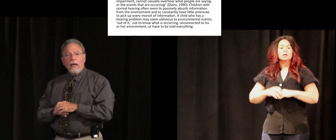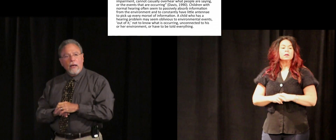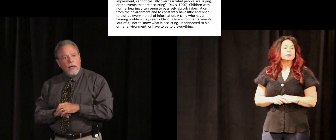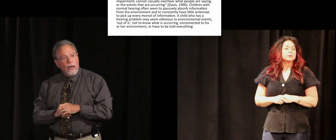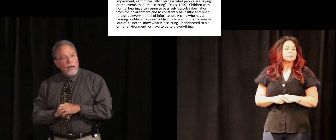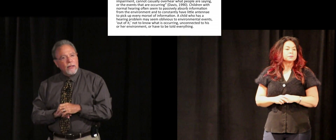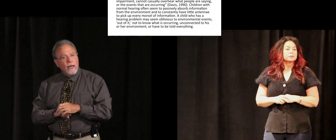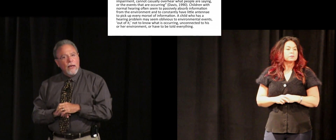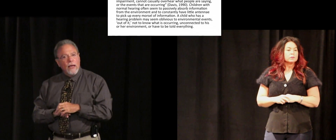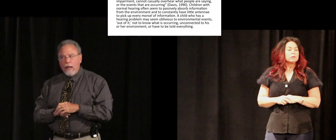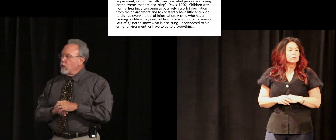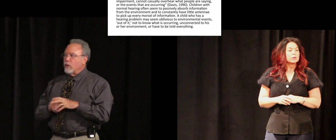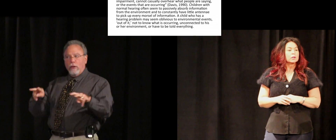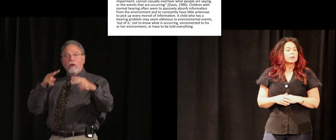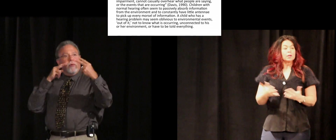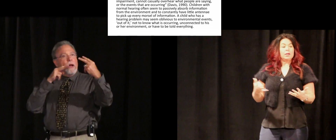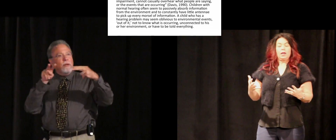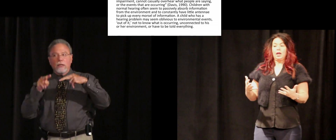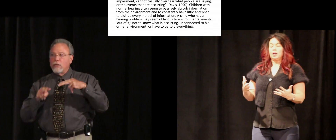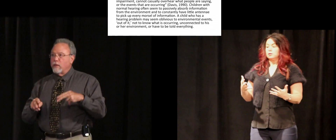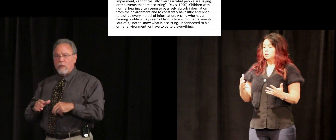Okay, if not successful,